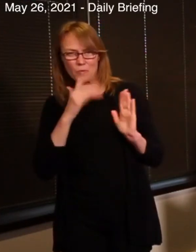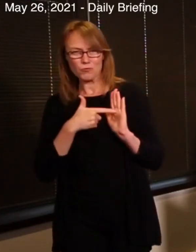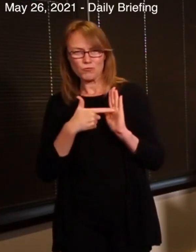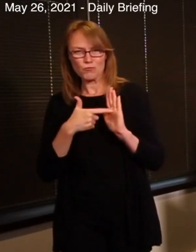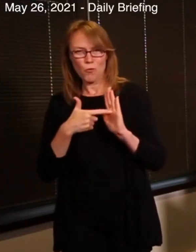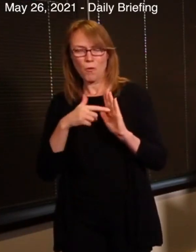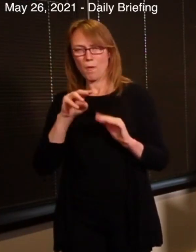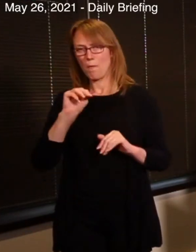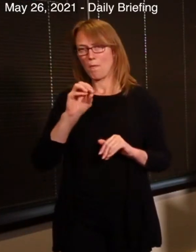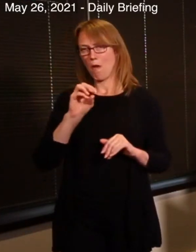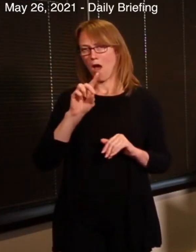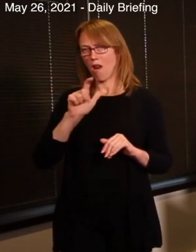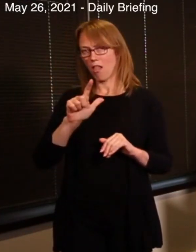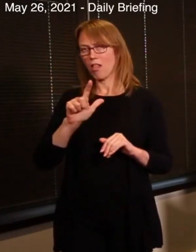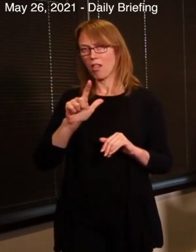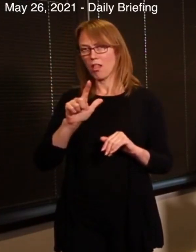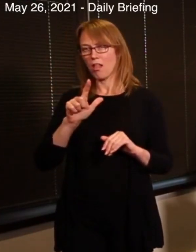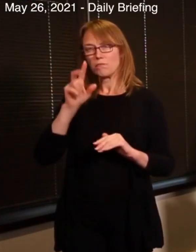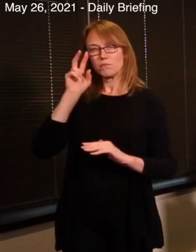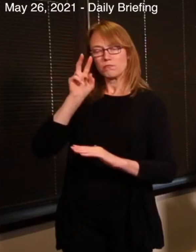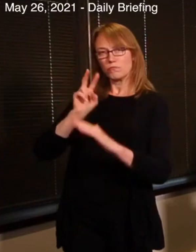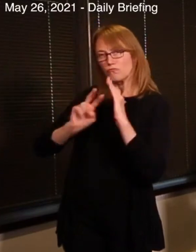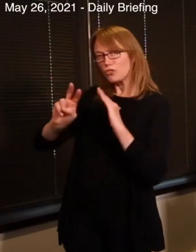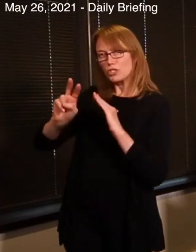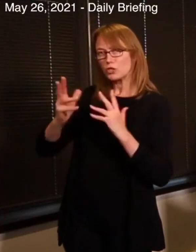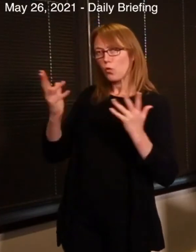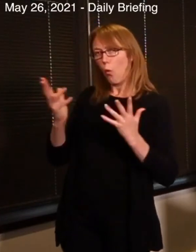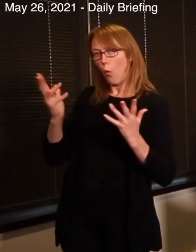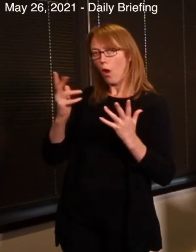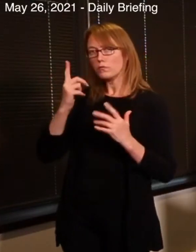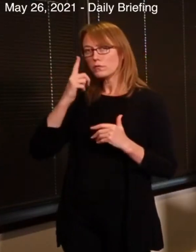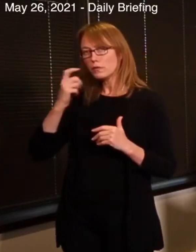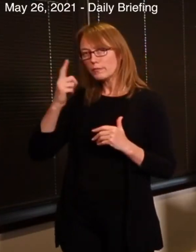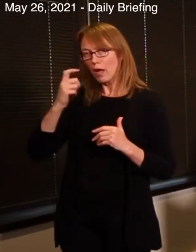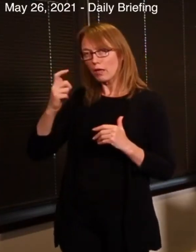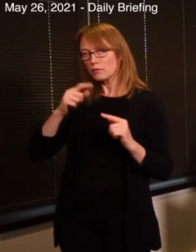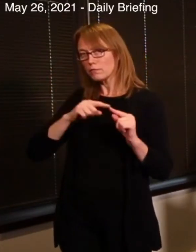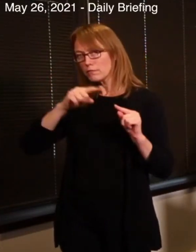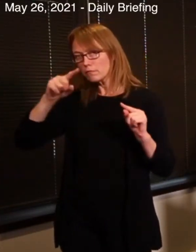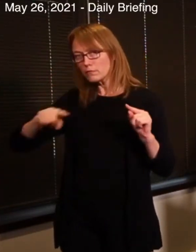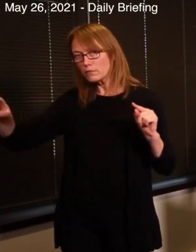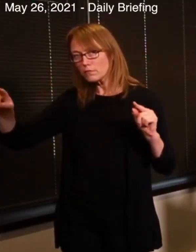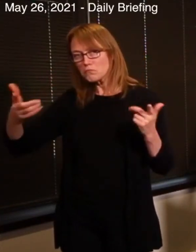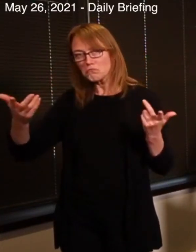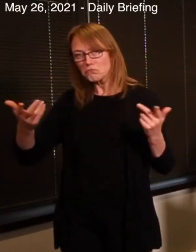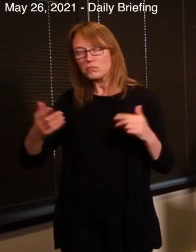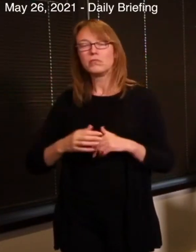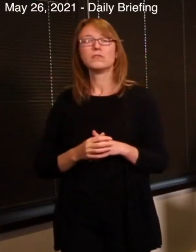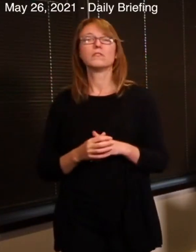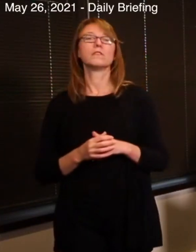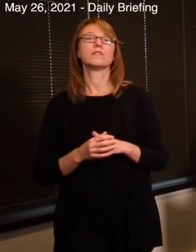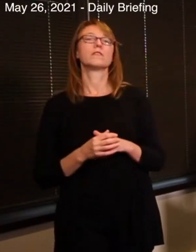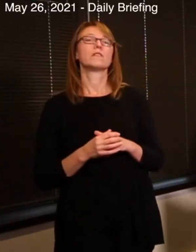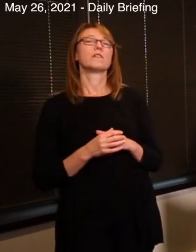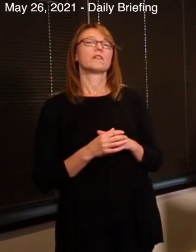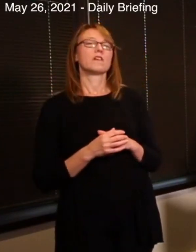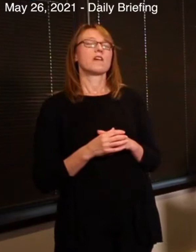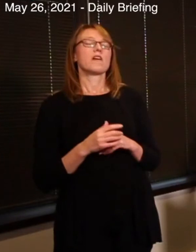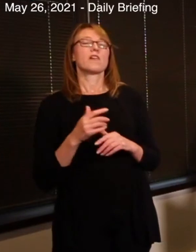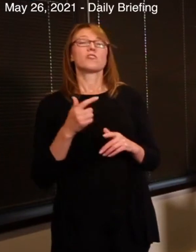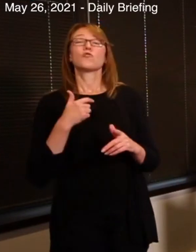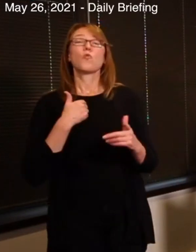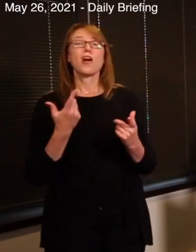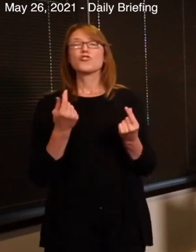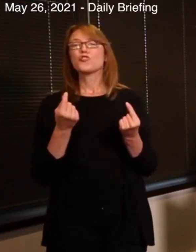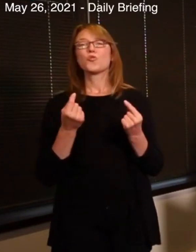numbers here in just a second. But let me just move on to our conclusion comments, and then I can just